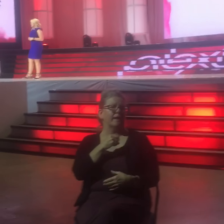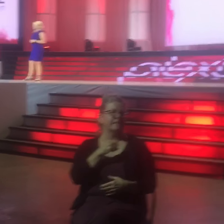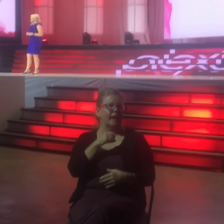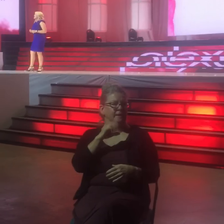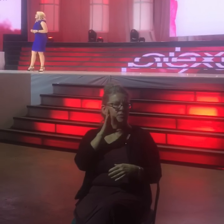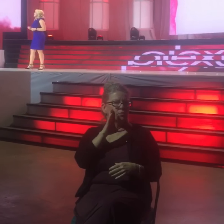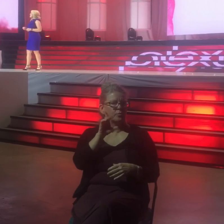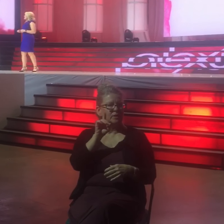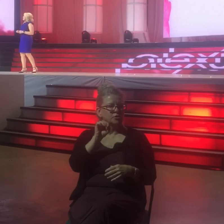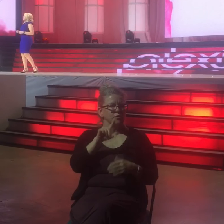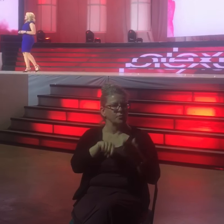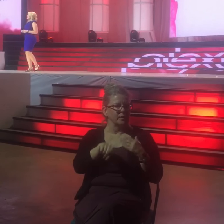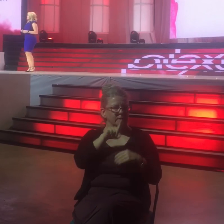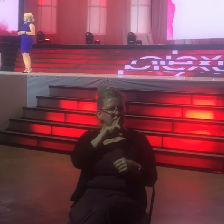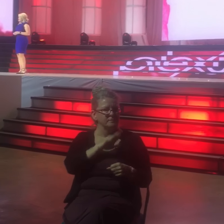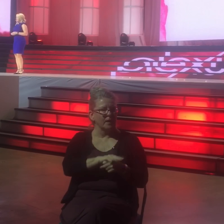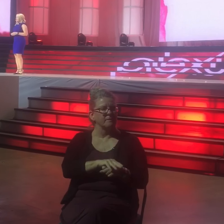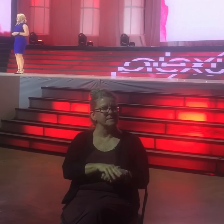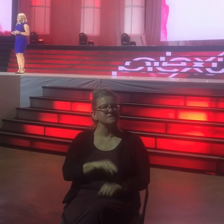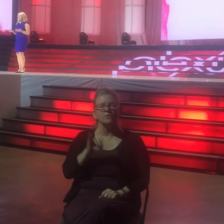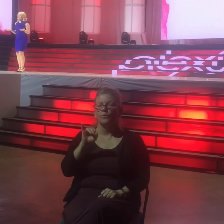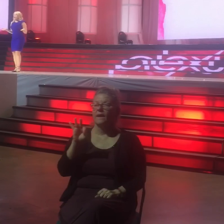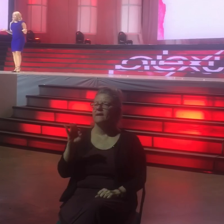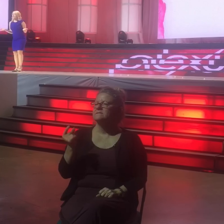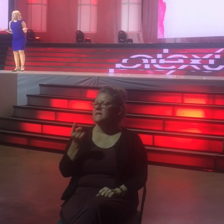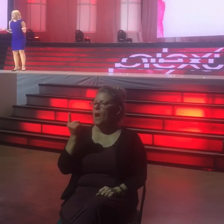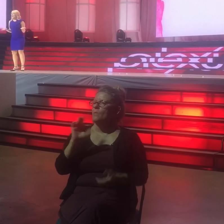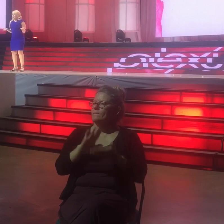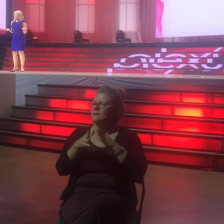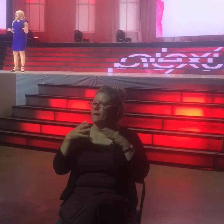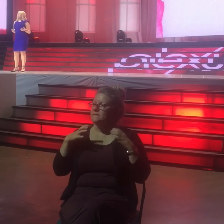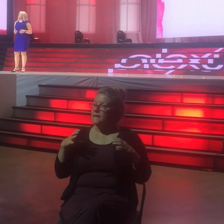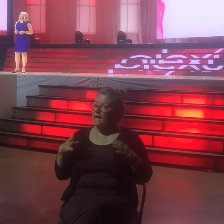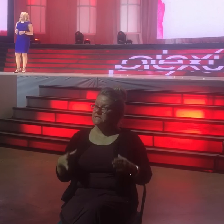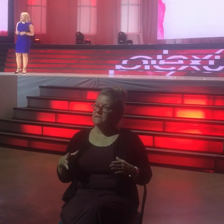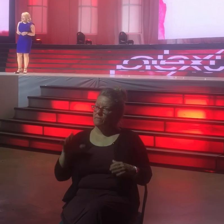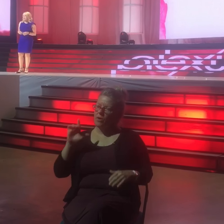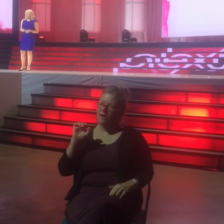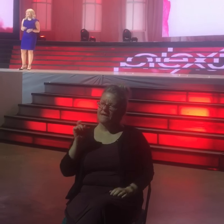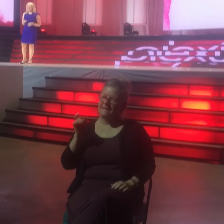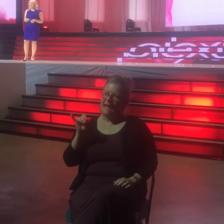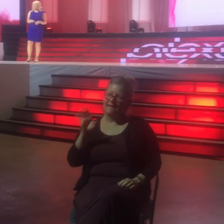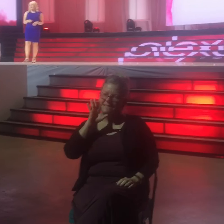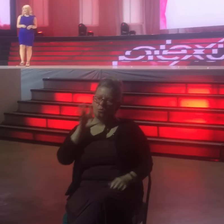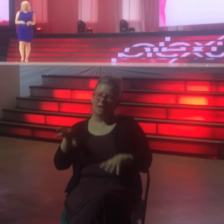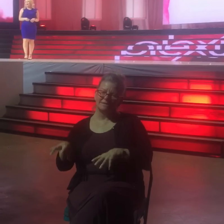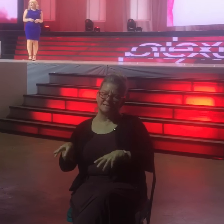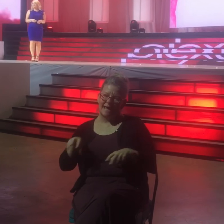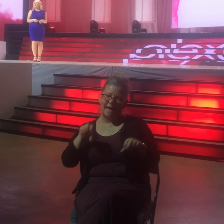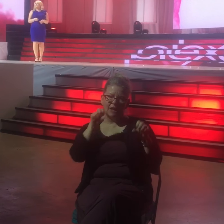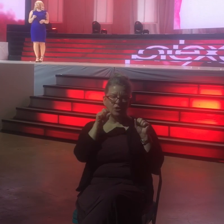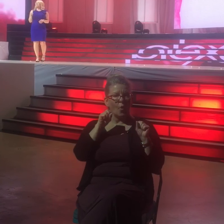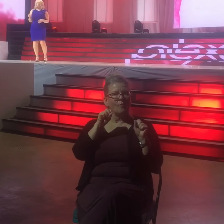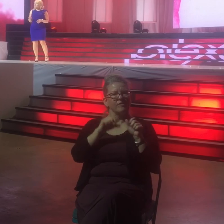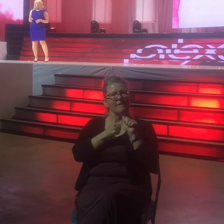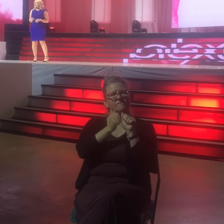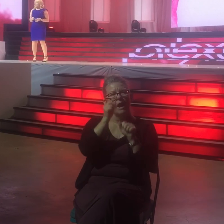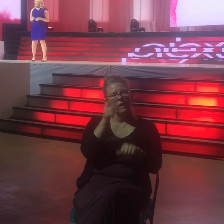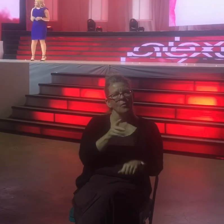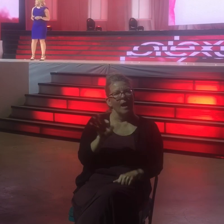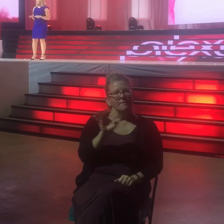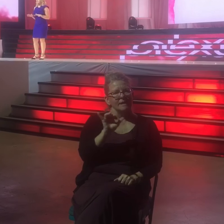to do. Now, once someone becomes a customer, LEXI's also going to take over and build great habits and follow up like a pro. She